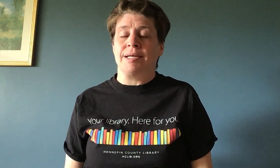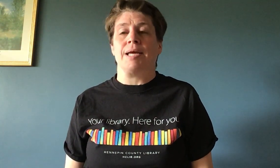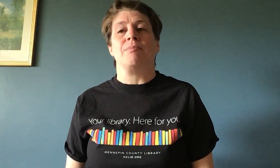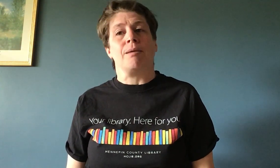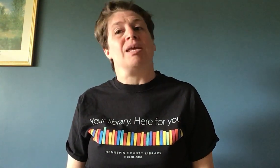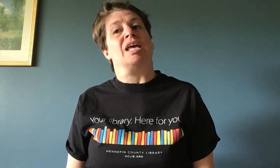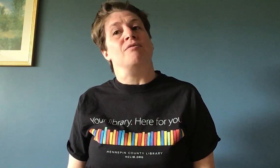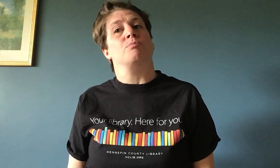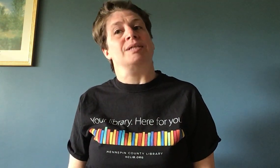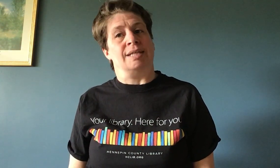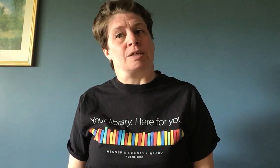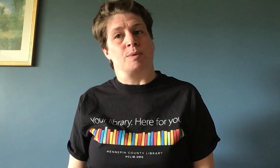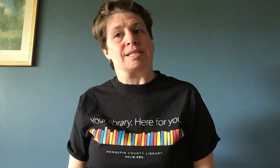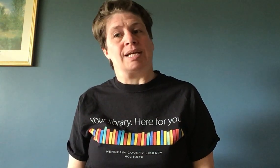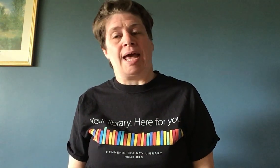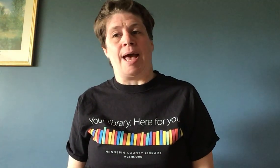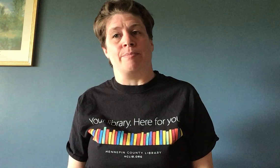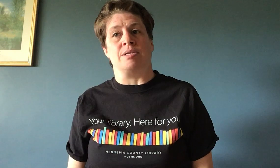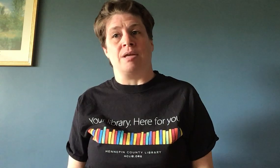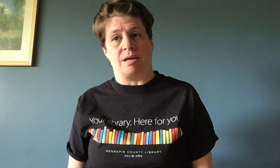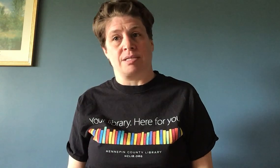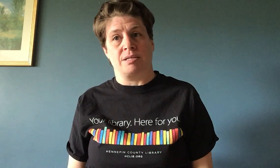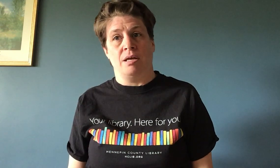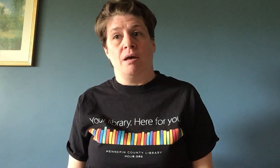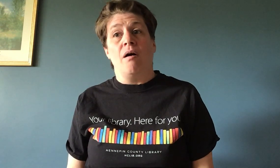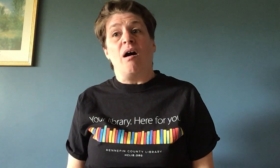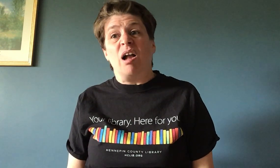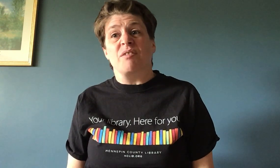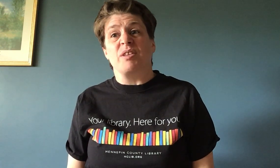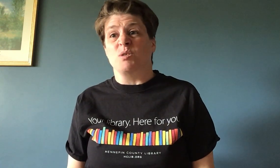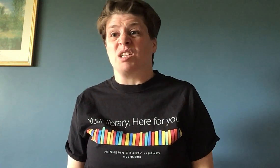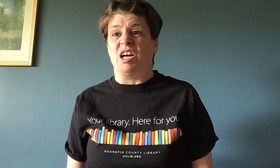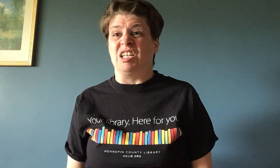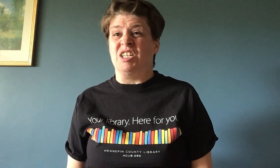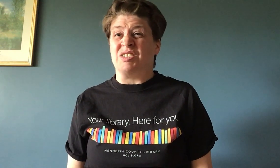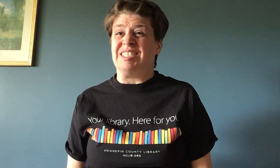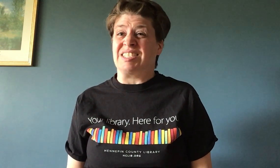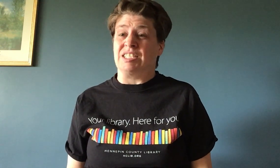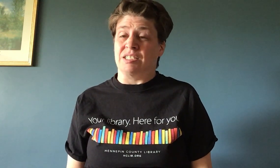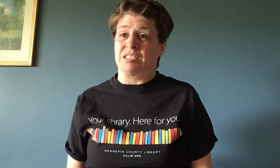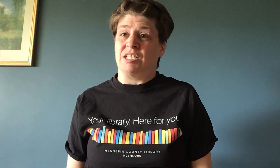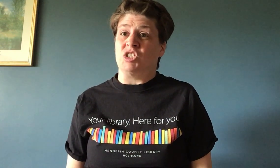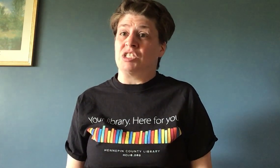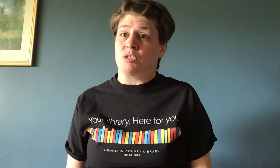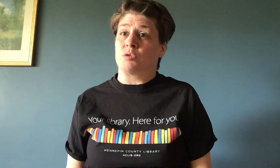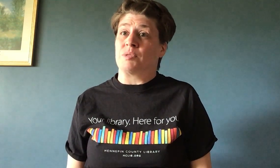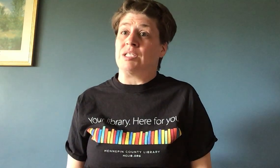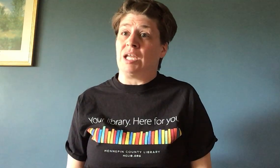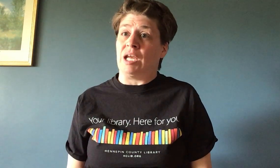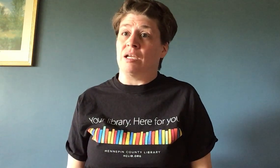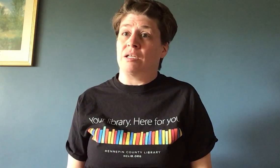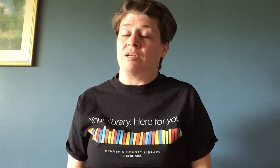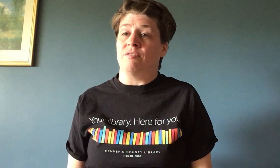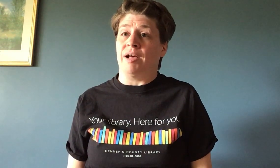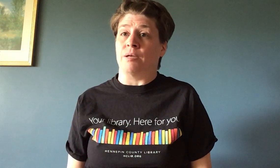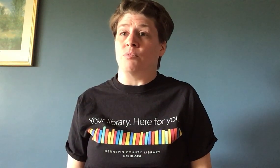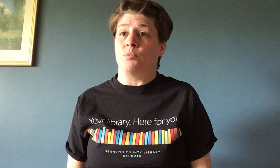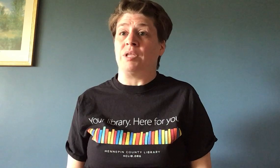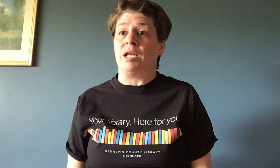and maybe even predict what's going to happen next. All of those are literacy skills that your children will need to develop when they learn